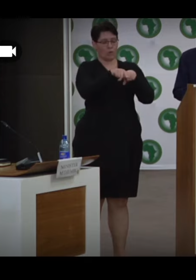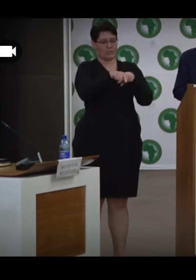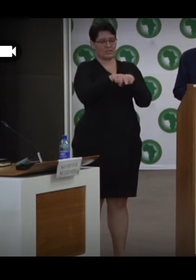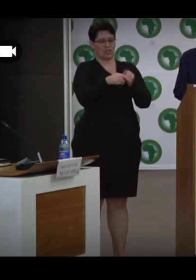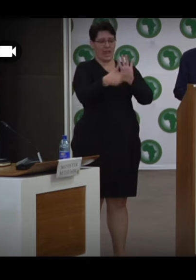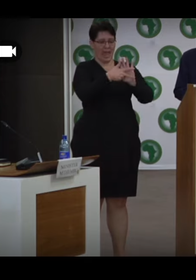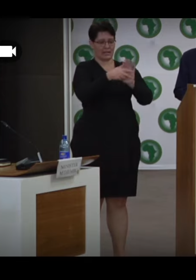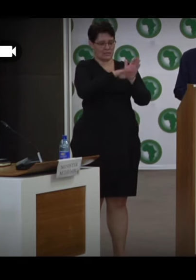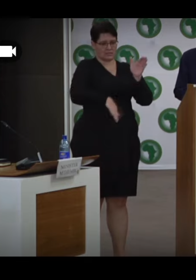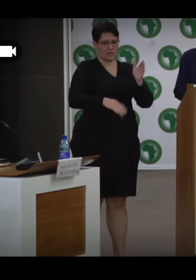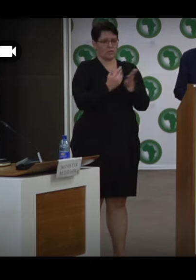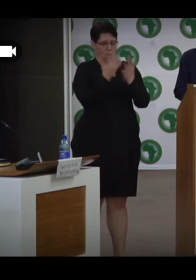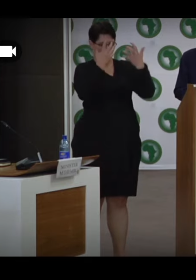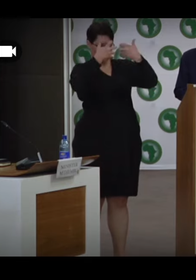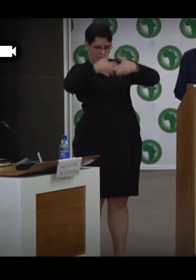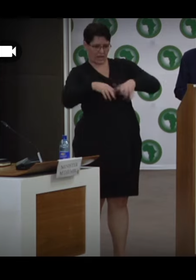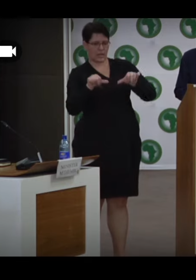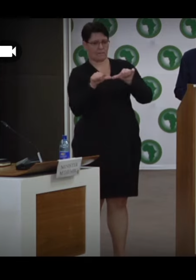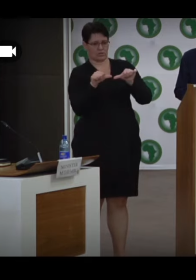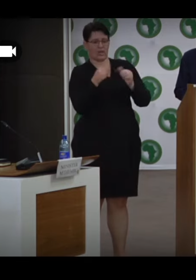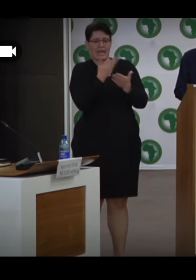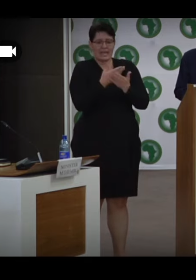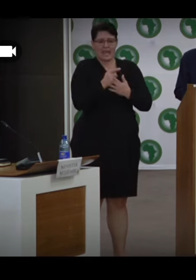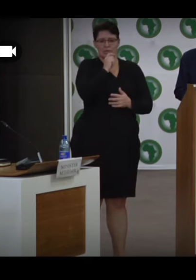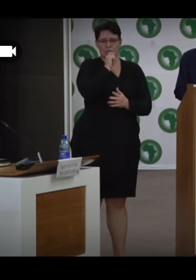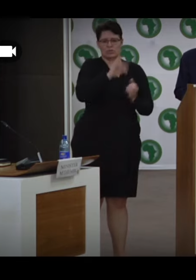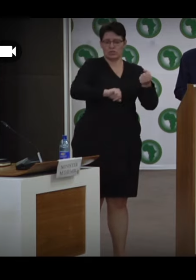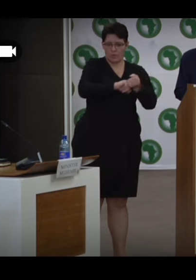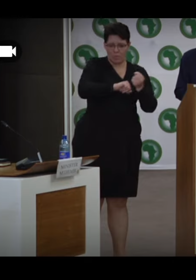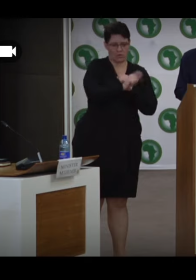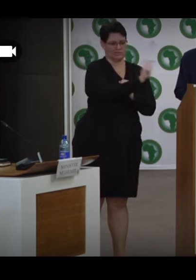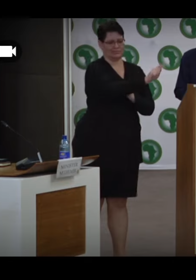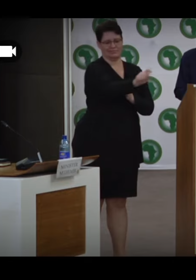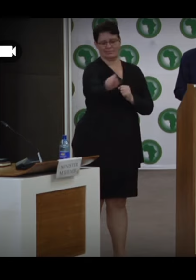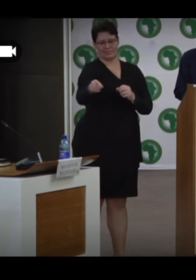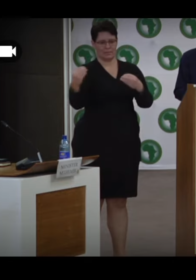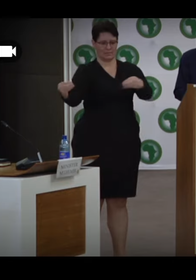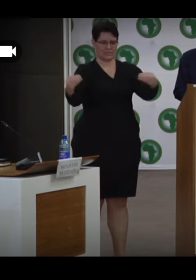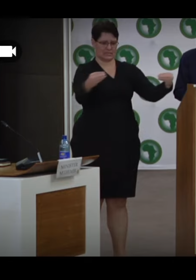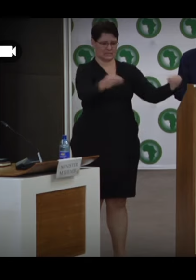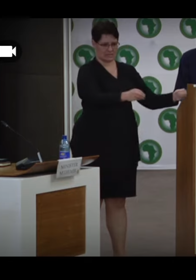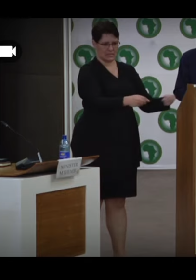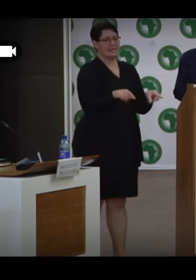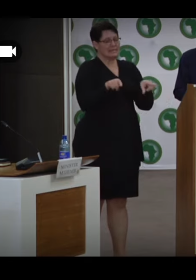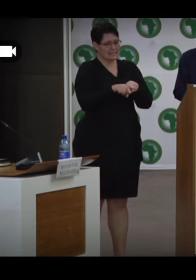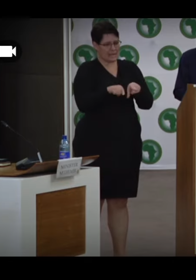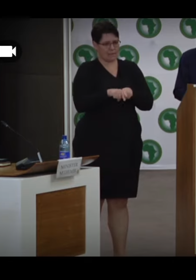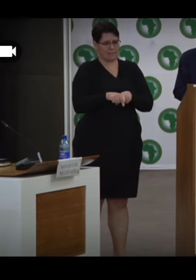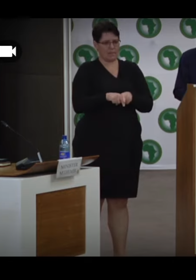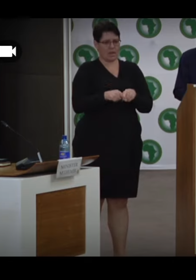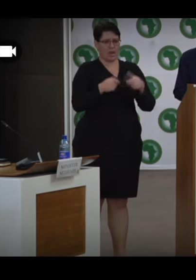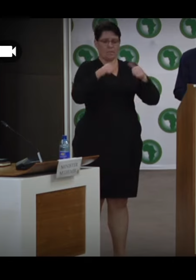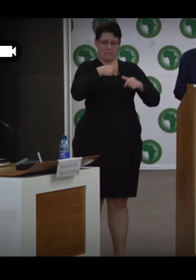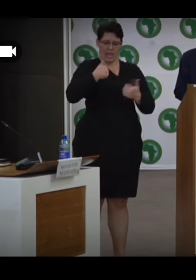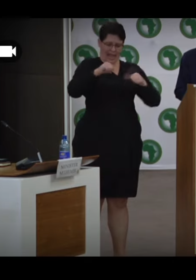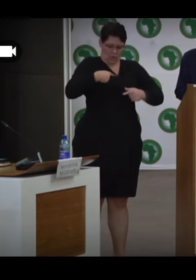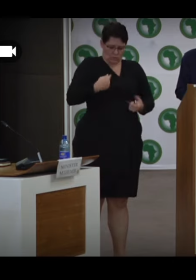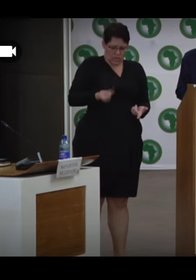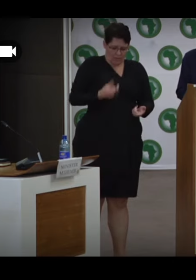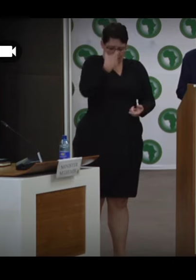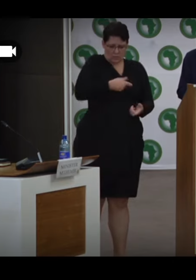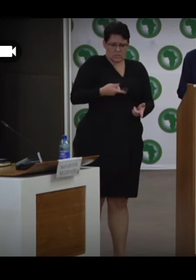Competition Act to coordinate on measures which can be used to support businesses and ordinary account holders,